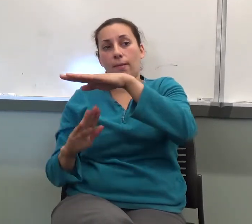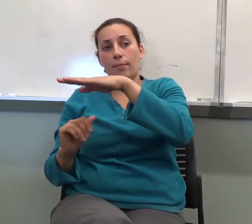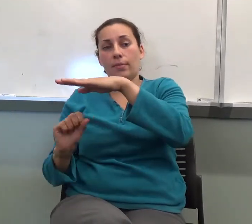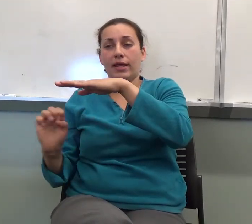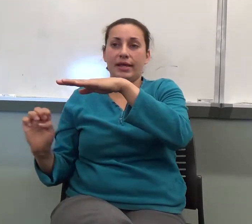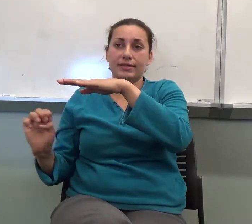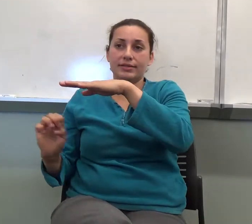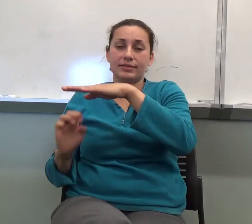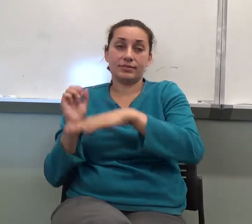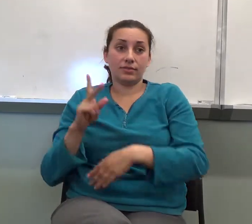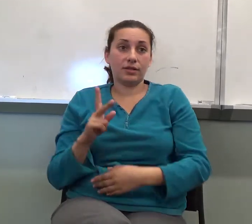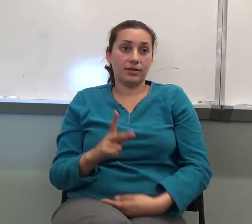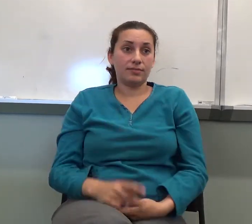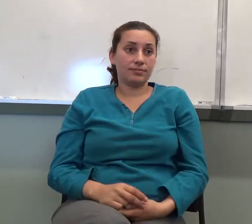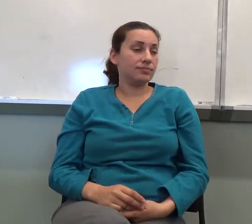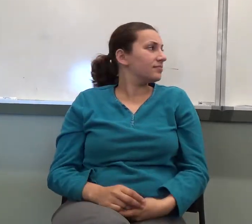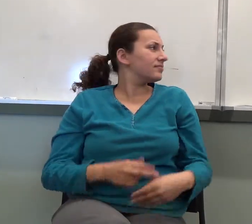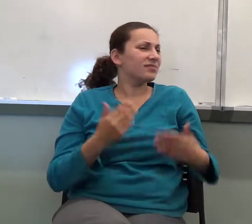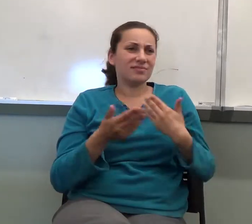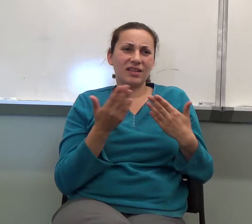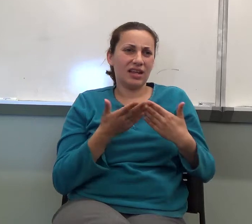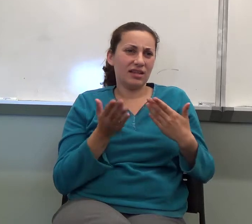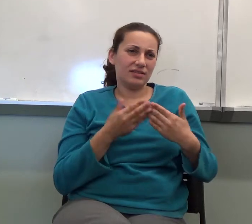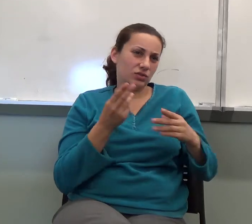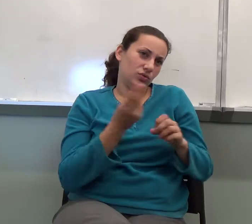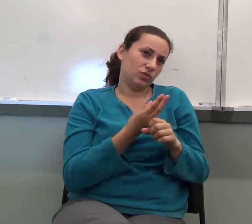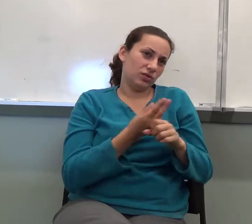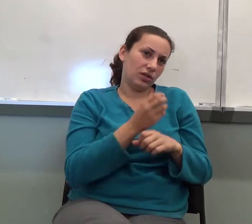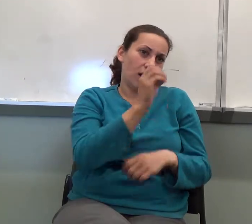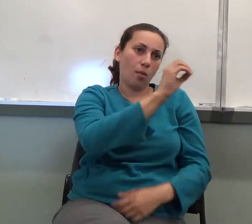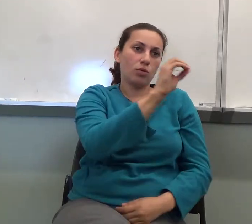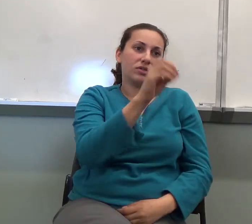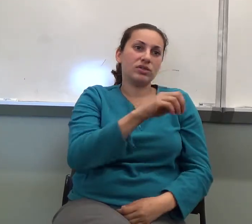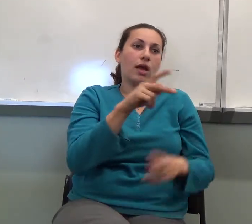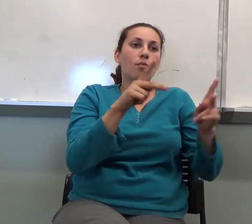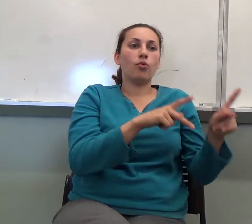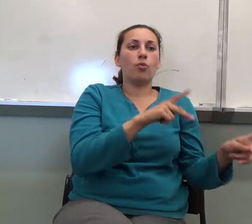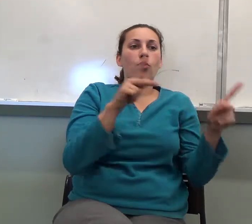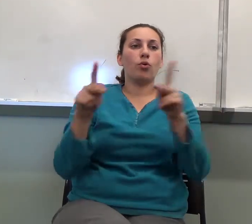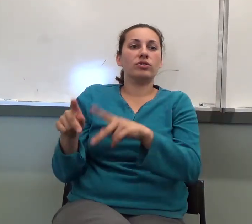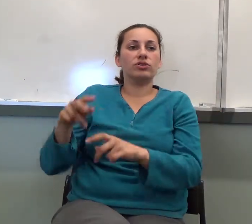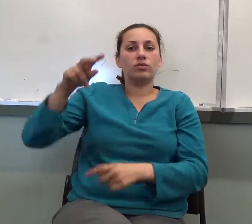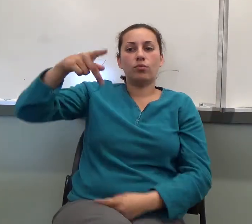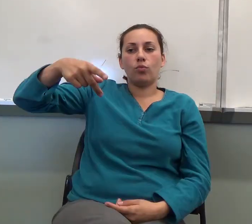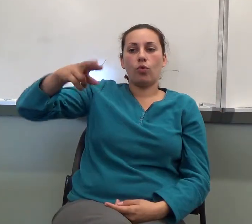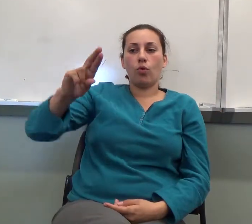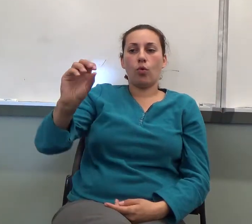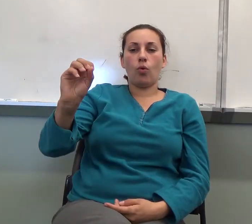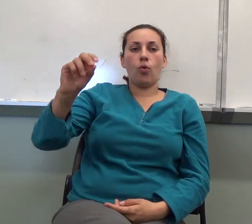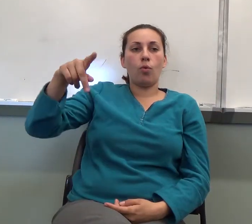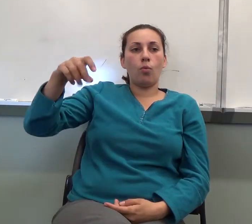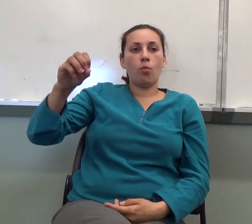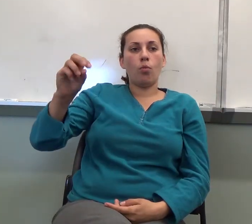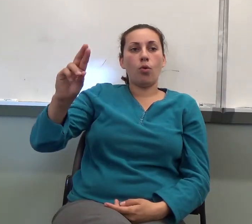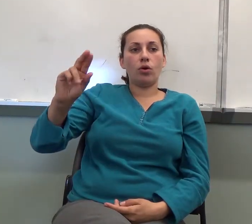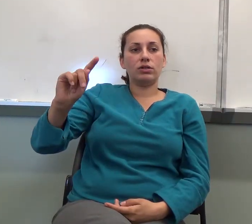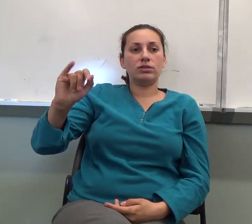forth, we did it very easily by using the percent proportion. Just set up the proportion. 40%, well, the P would